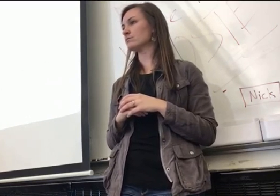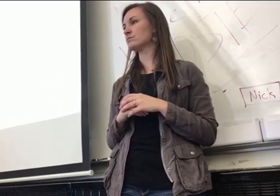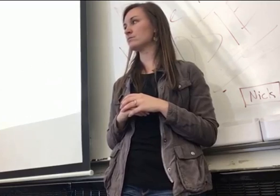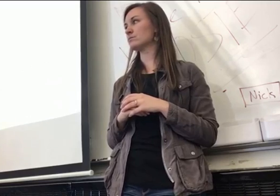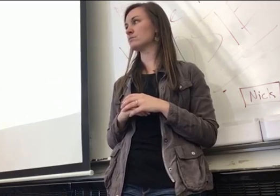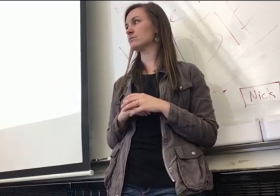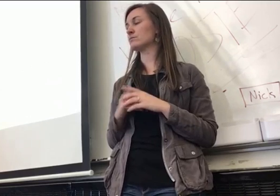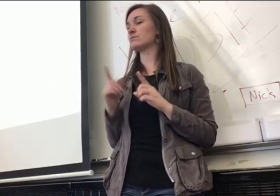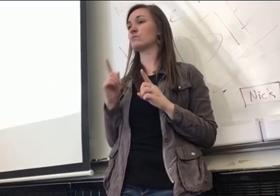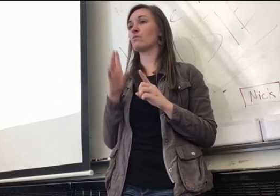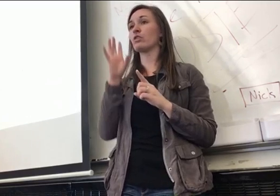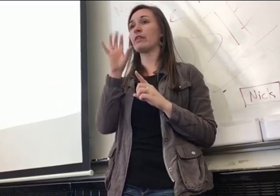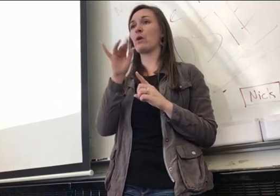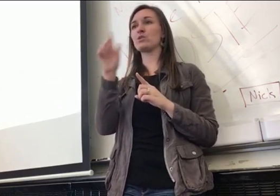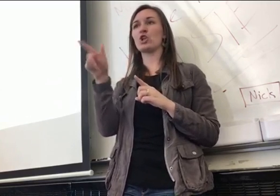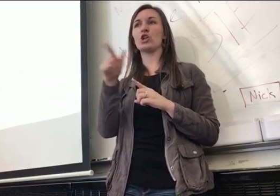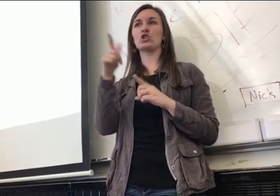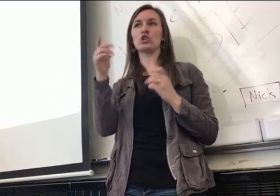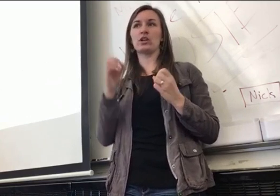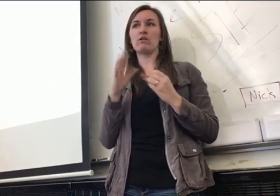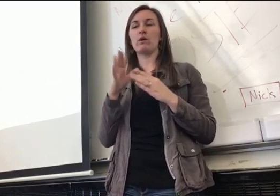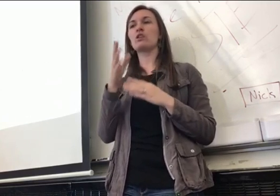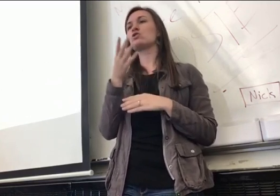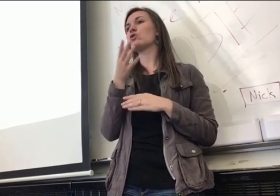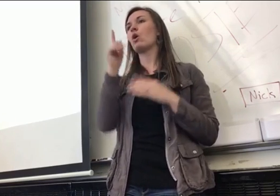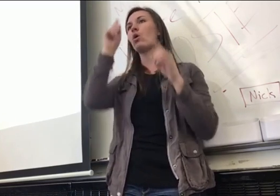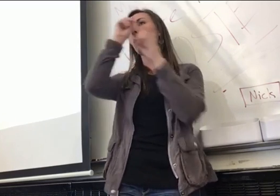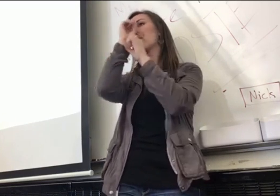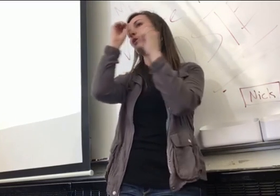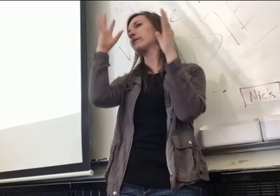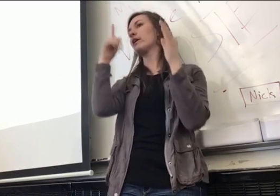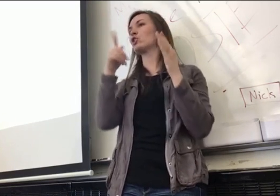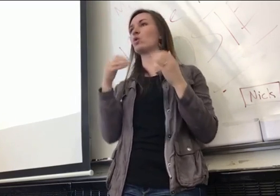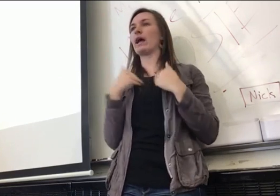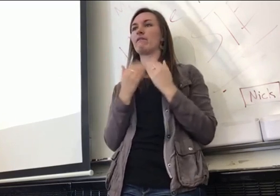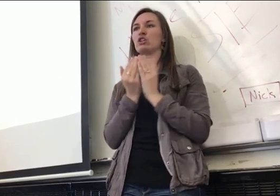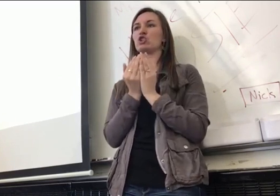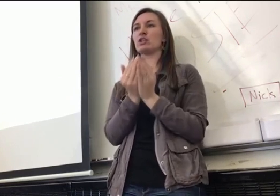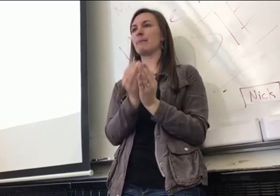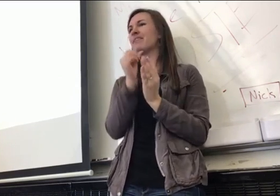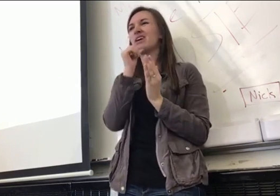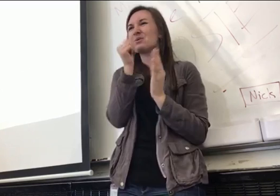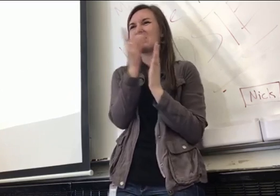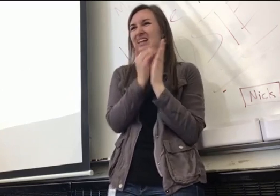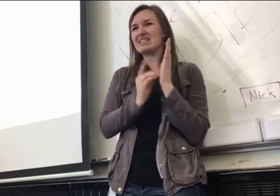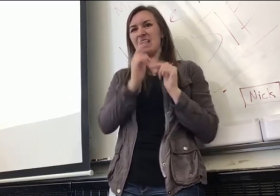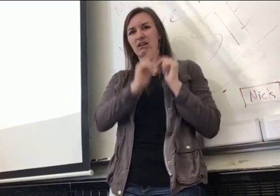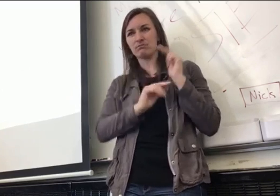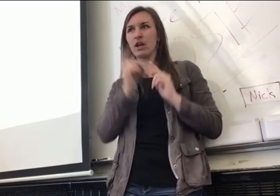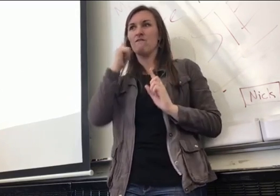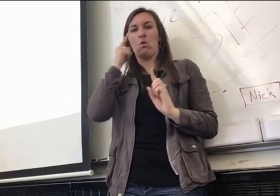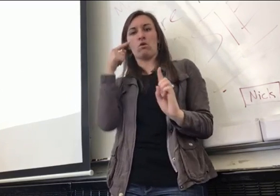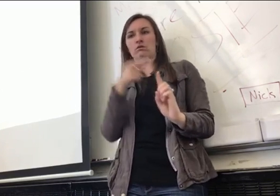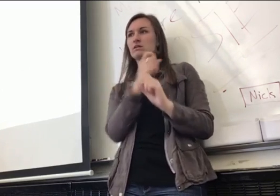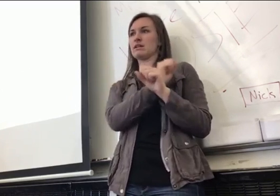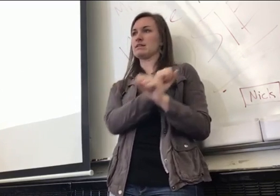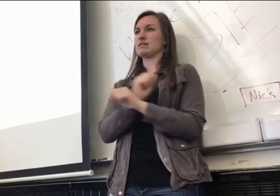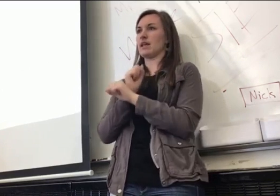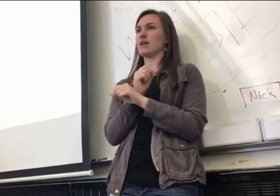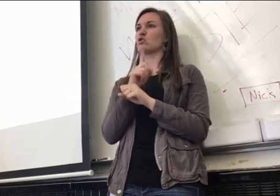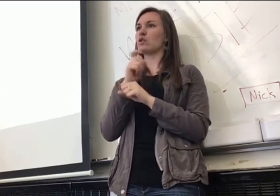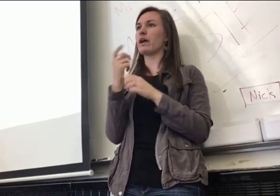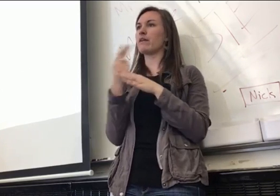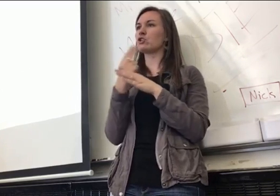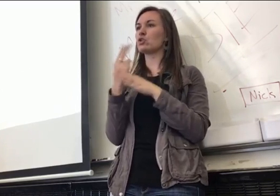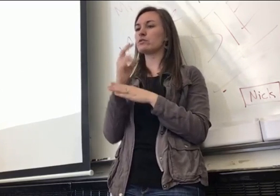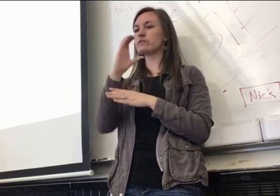was an alternative way. Pretend that you have a ship that wasn't originally designed as a slave ship. So instead, you have to use the cargo hold to